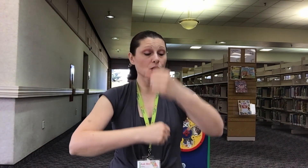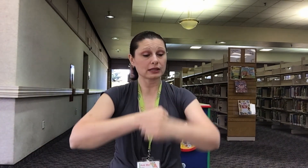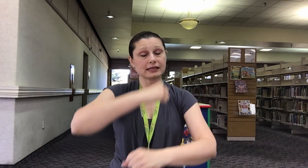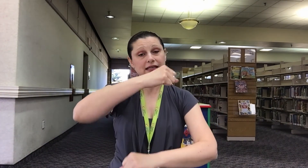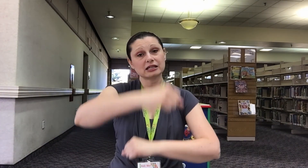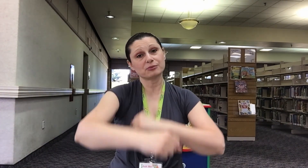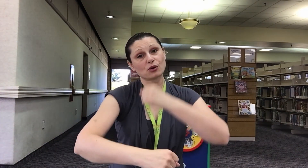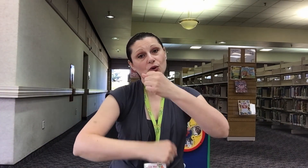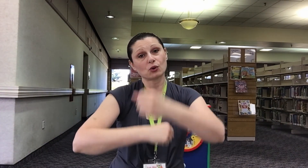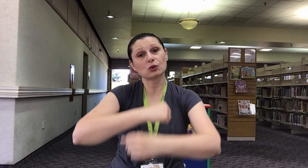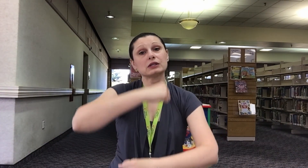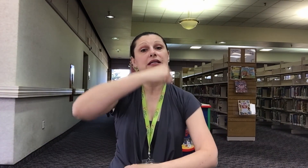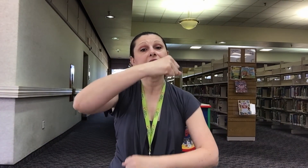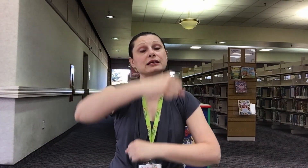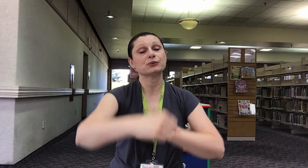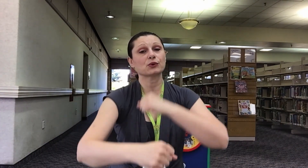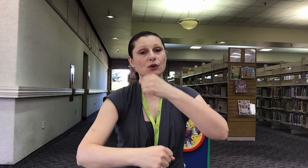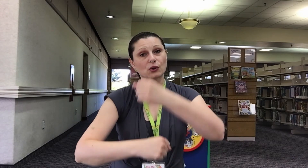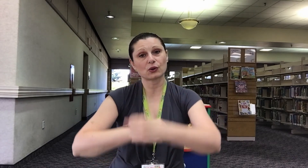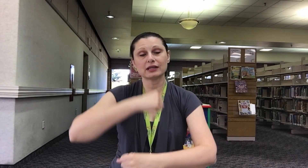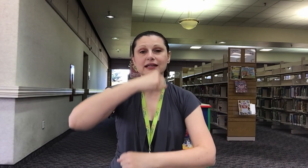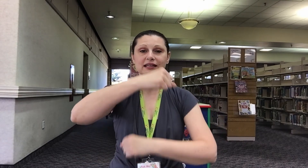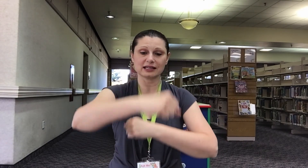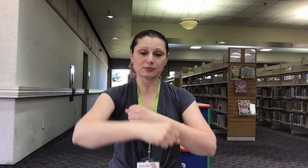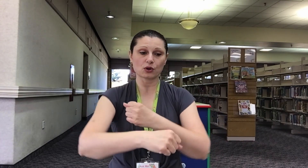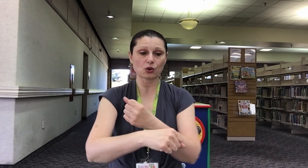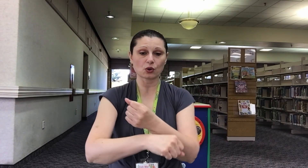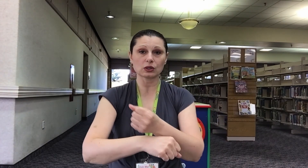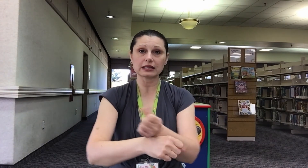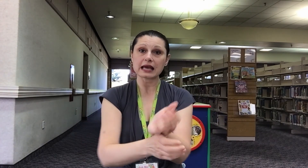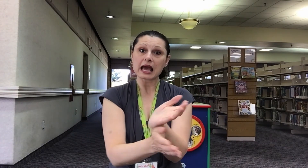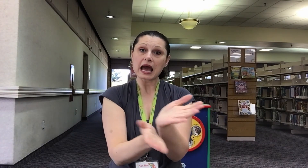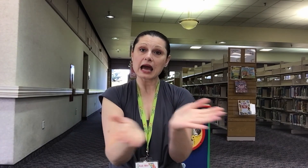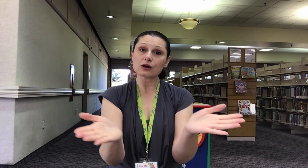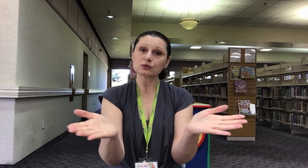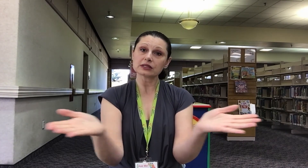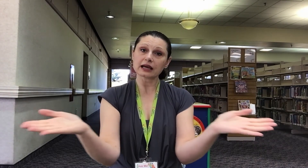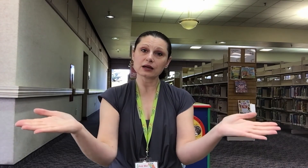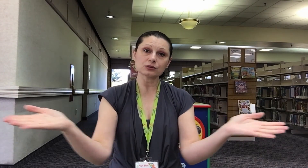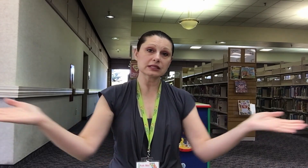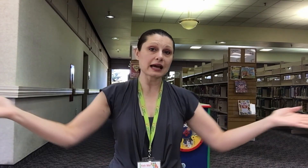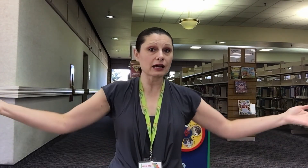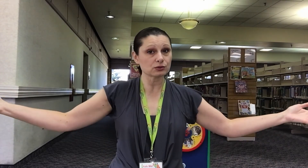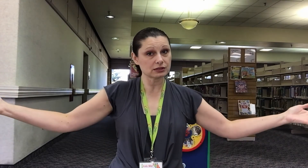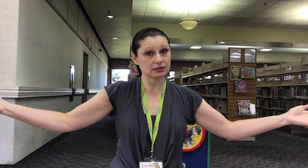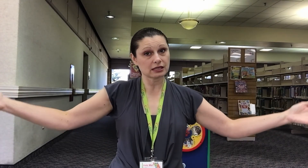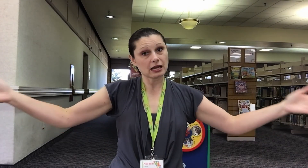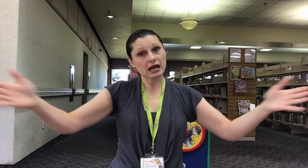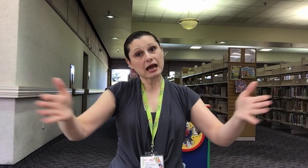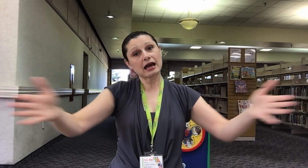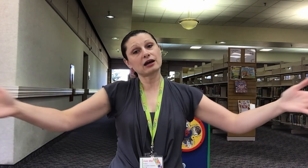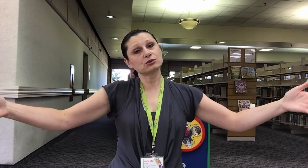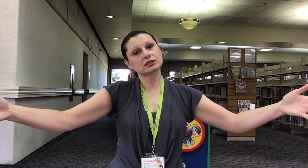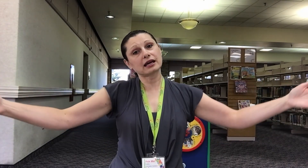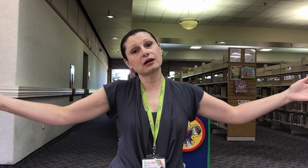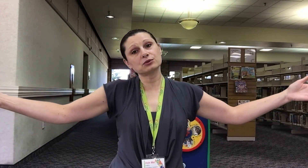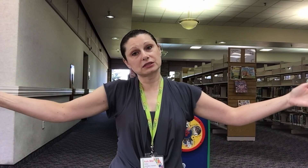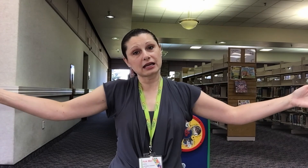Roly Poly, Roly Poly, out, out, out, out, out,